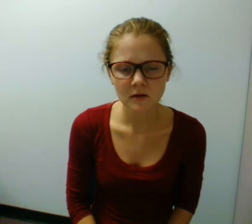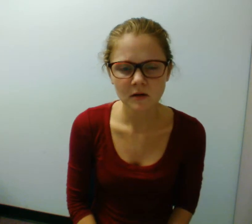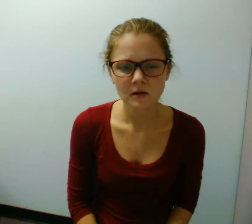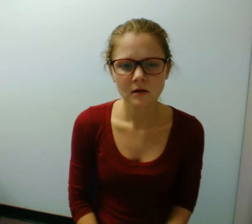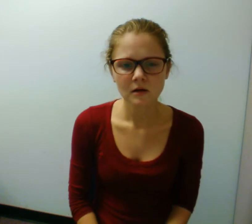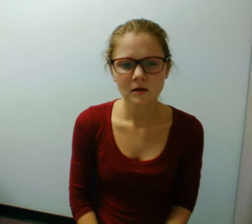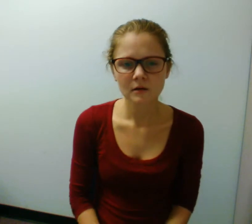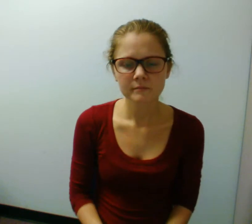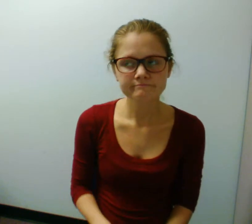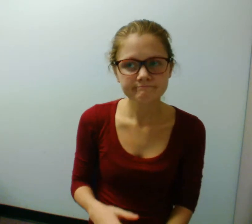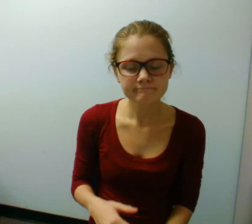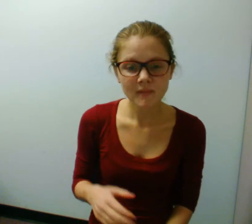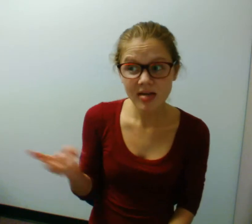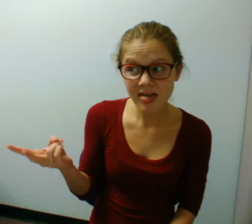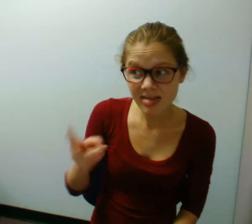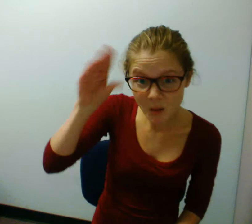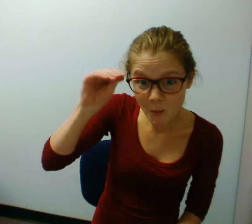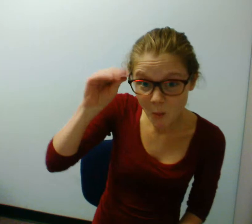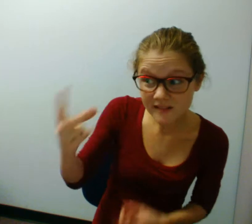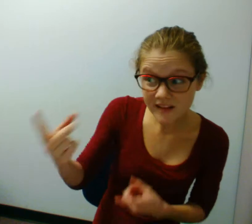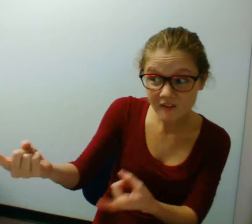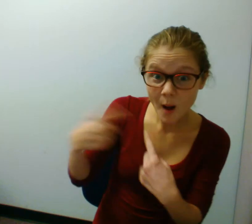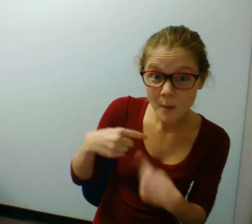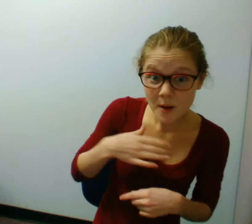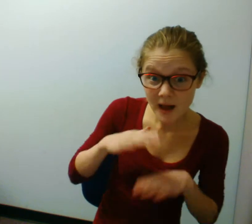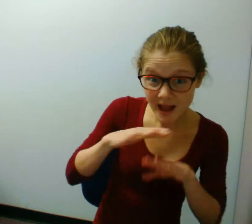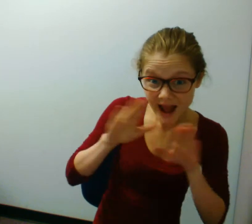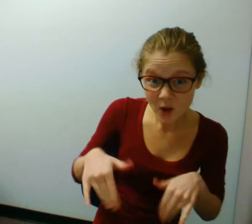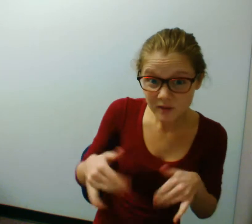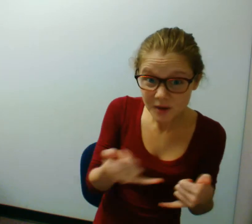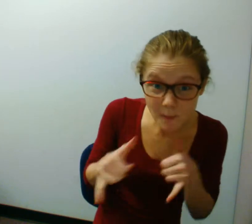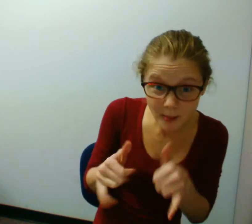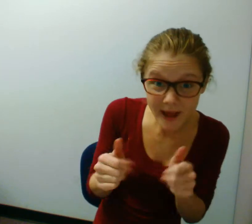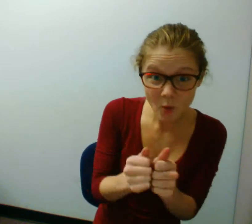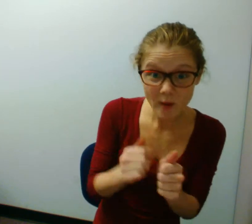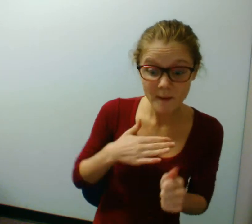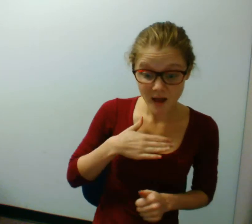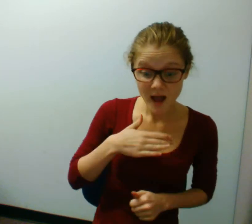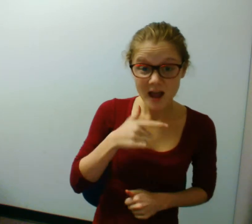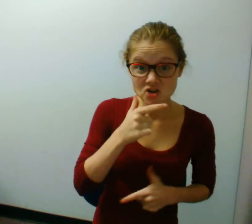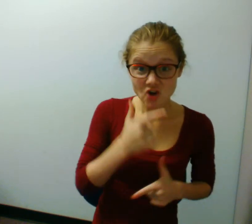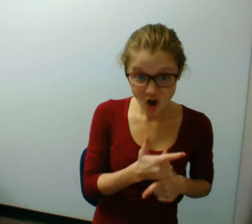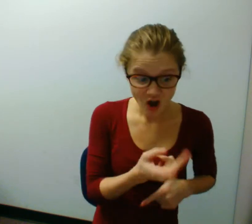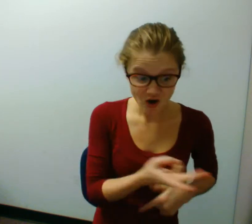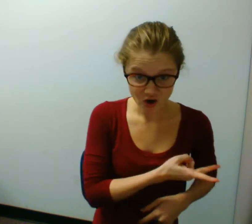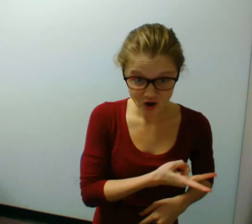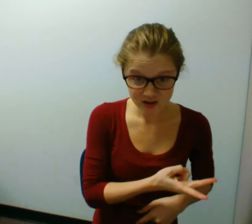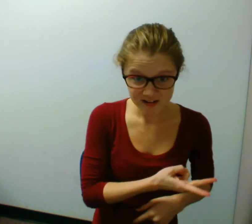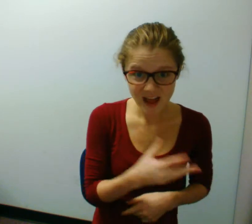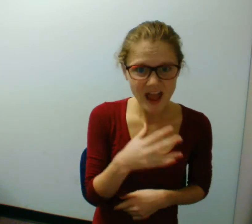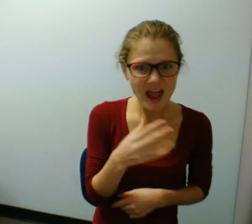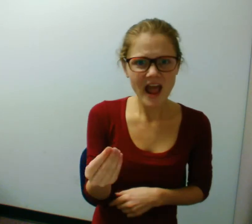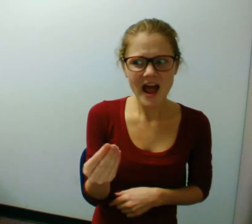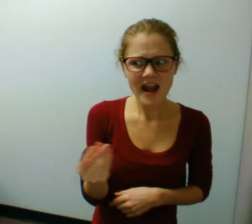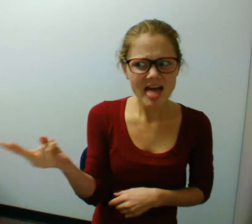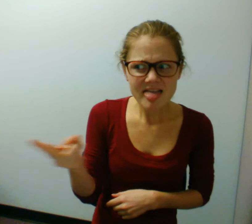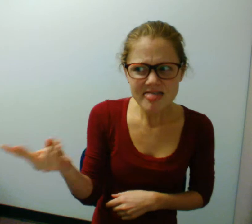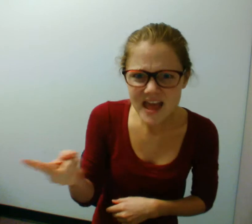Well, the boys have come over here, to play with my girls, and they just don't